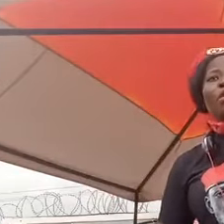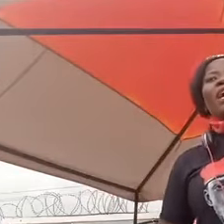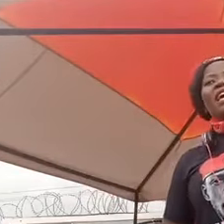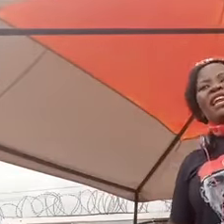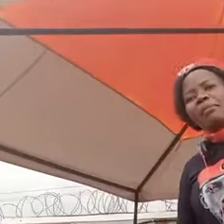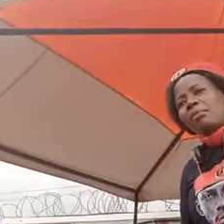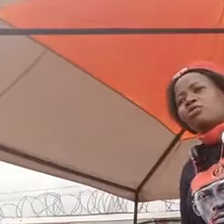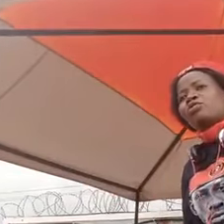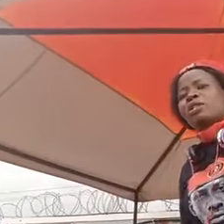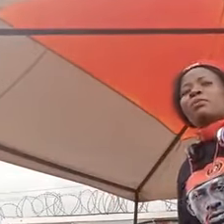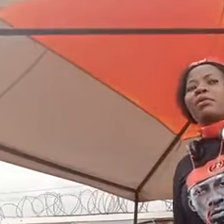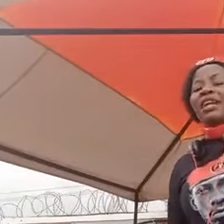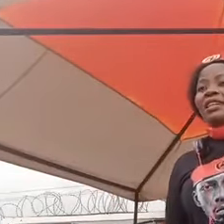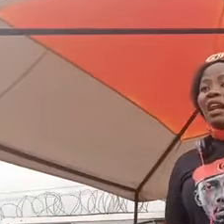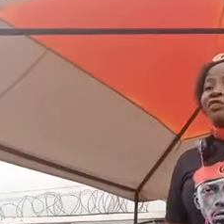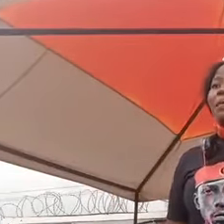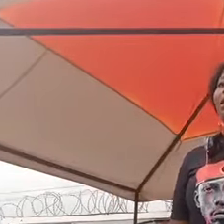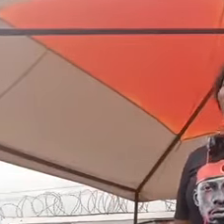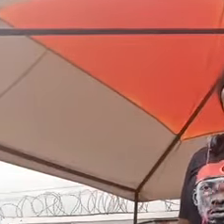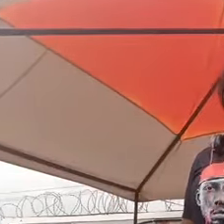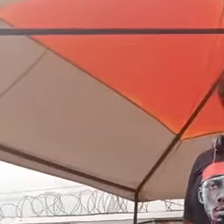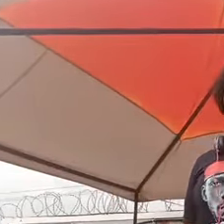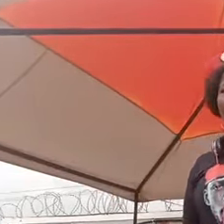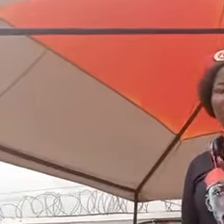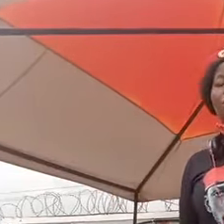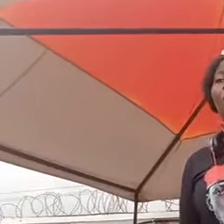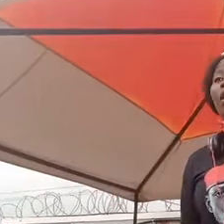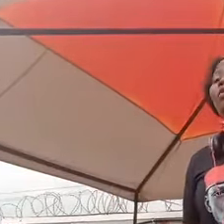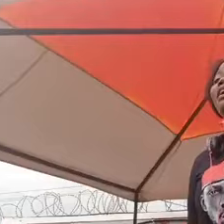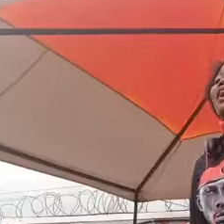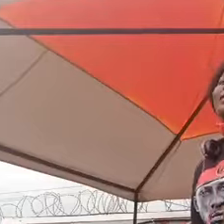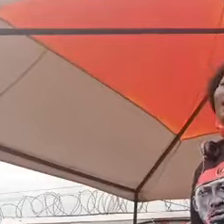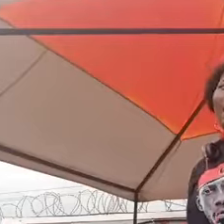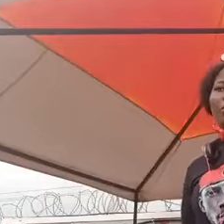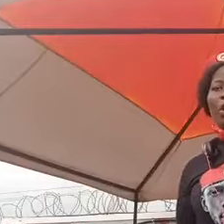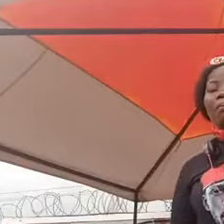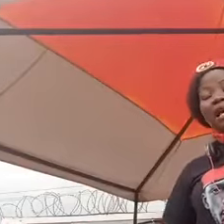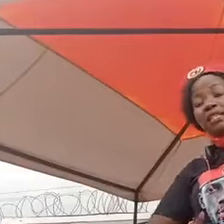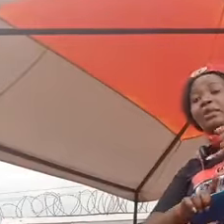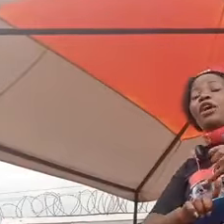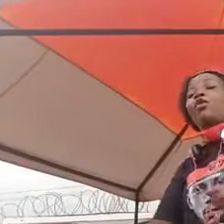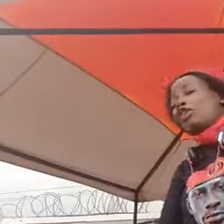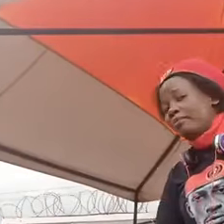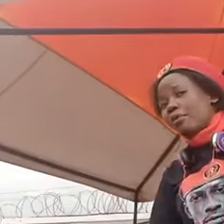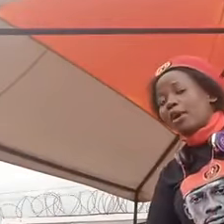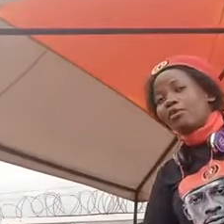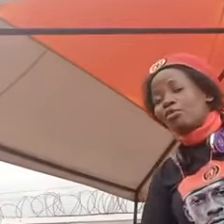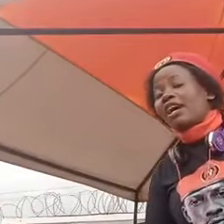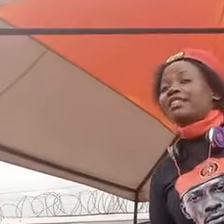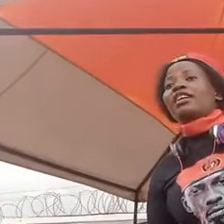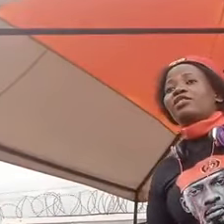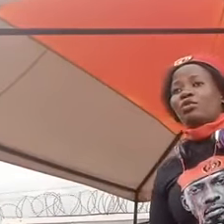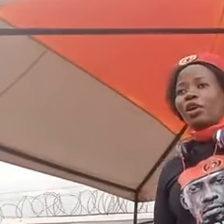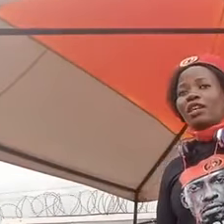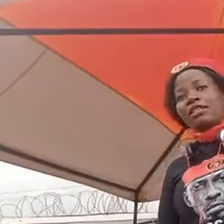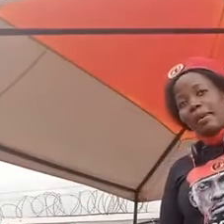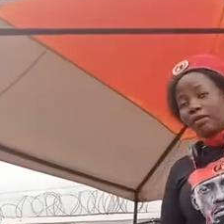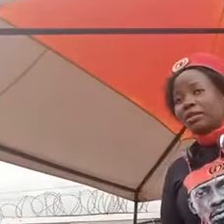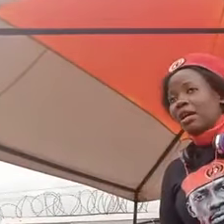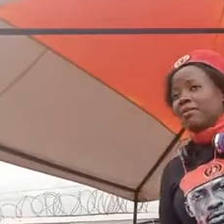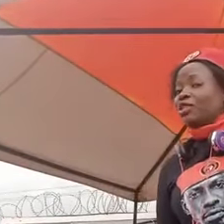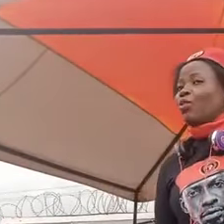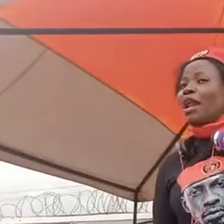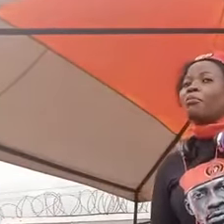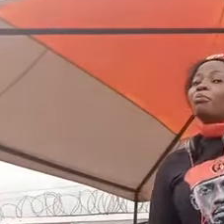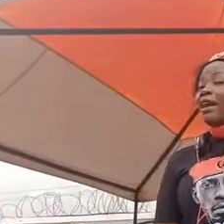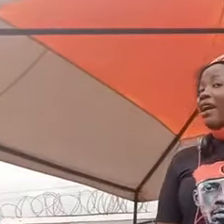ebyo, era ebyo ebitutuusibwako naddala ffe abasibiddwa nze nakasibibwa mu makomera ataano. Bansibira ehoima ku kalulu ka Nyakato, gye batusibira